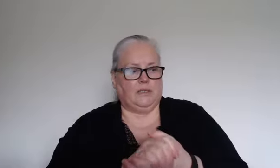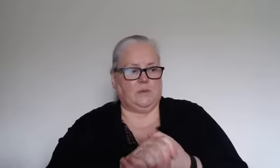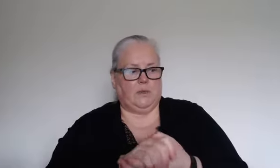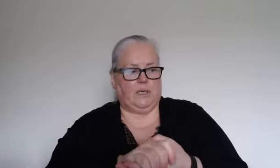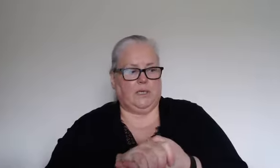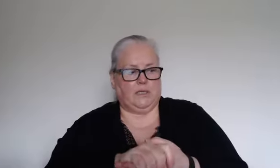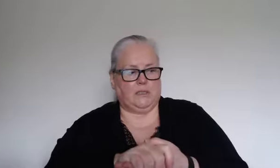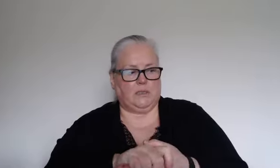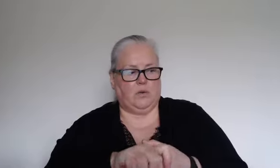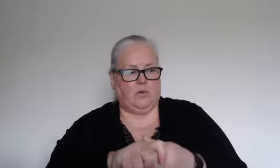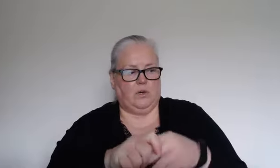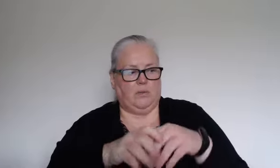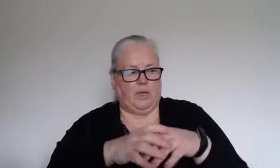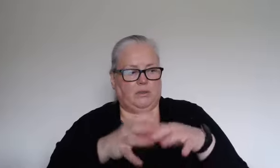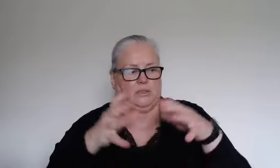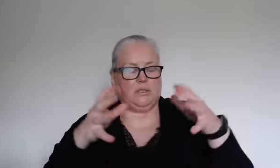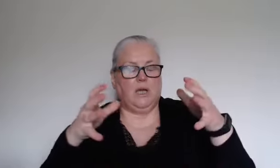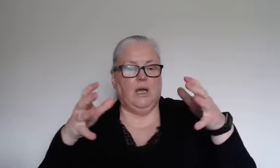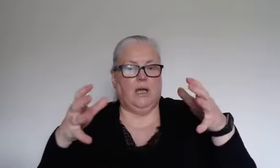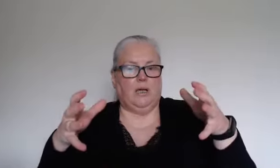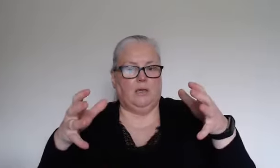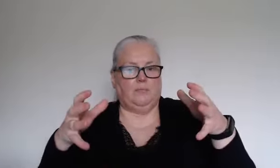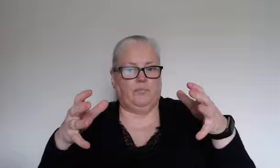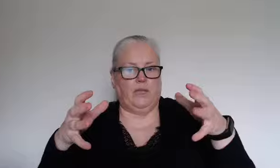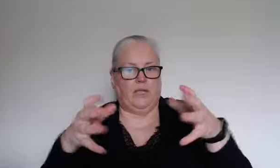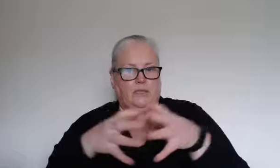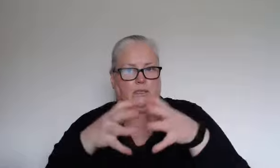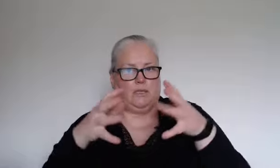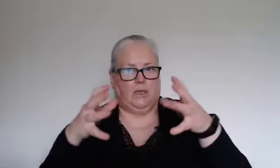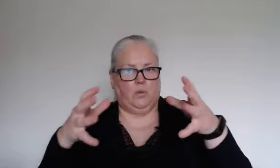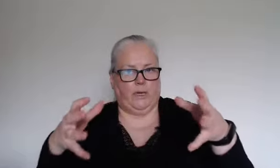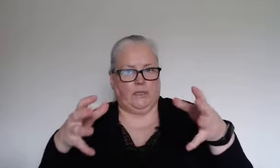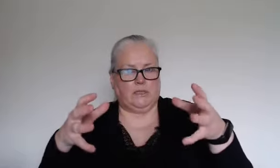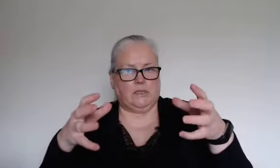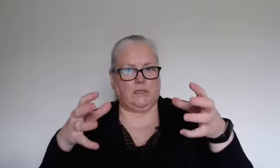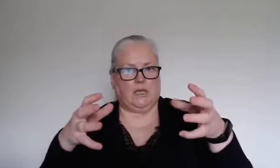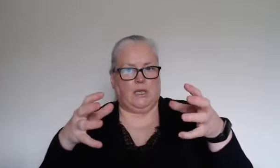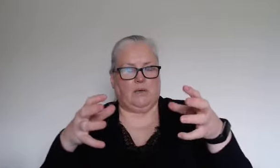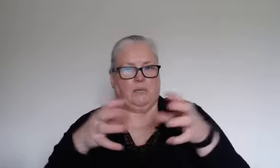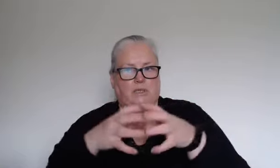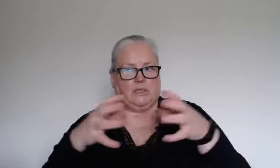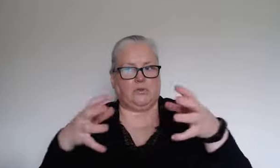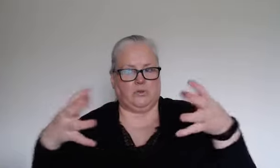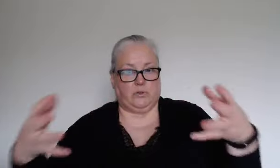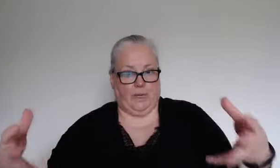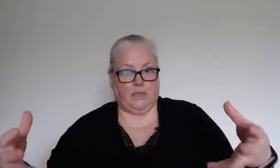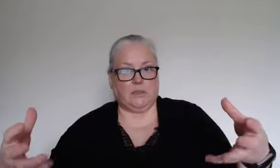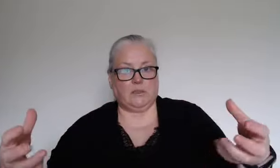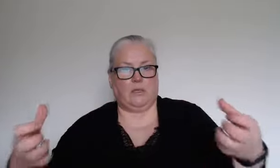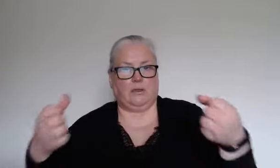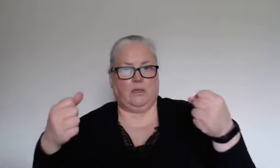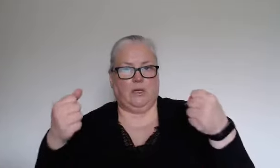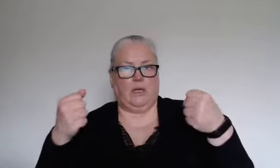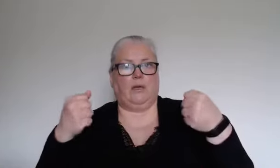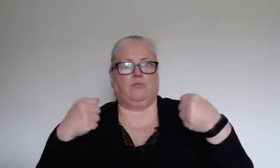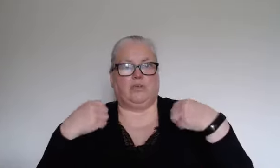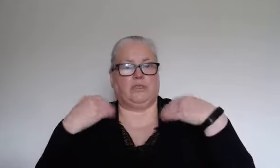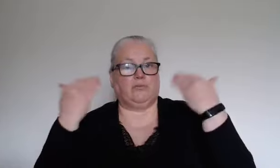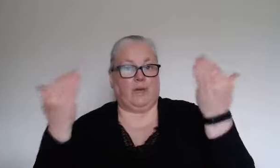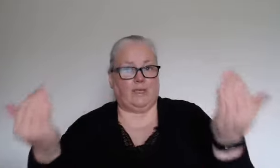week is all about eating awareness, eating disorder awareness, and trying to raise